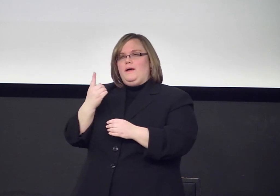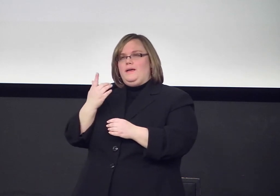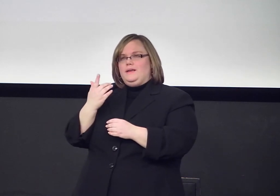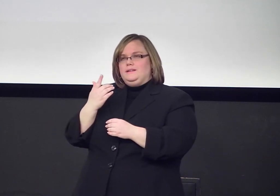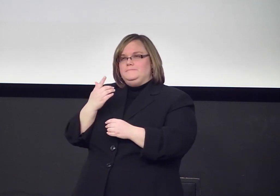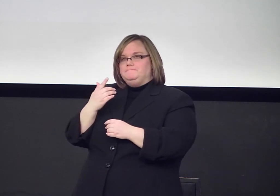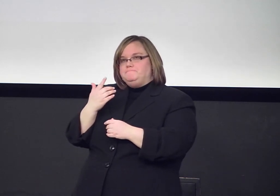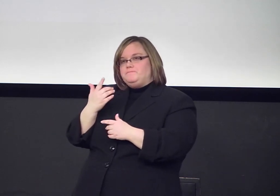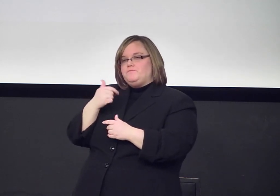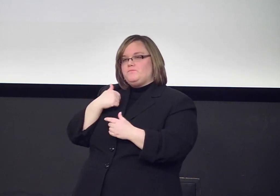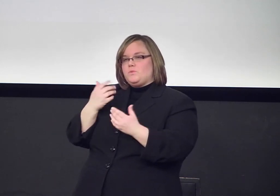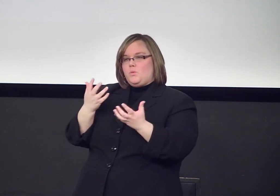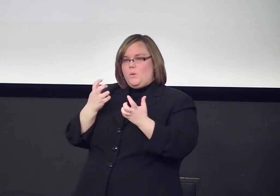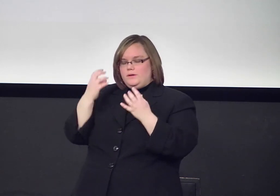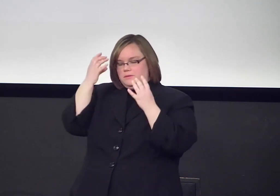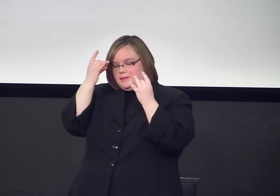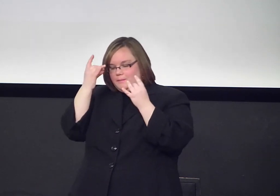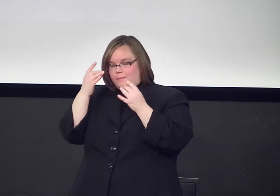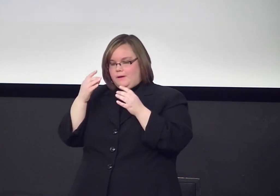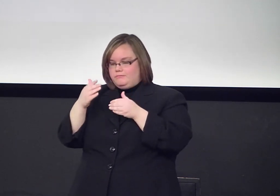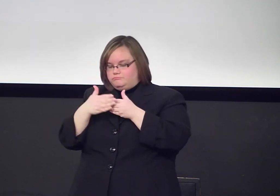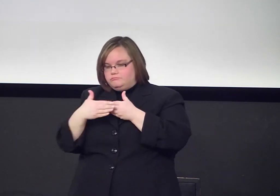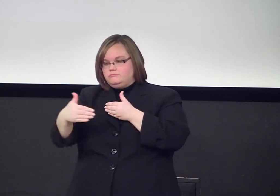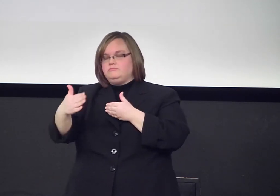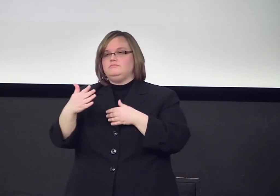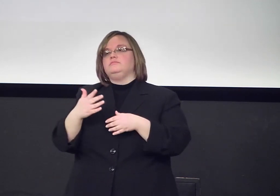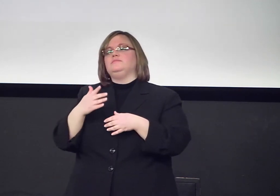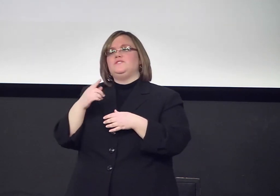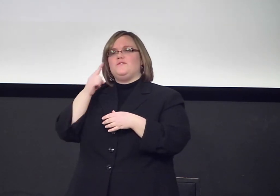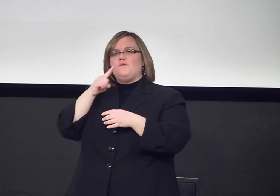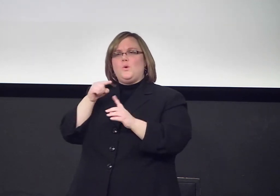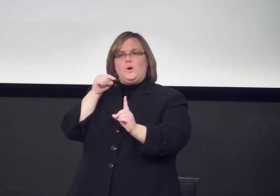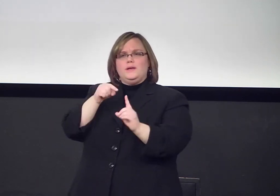interpreters. And I also would like to think about